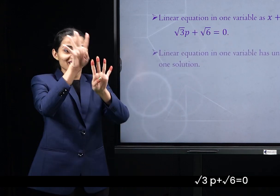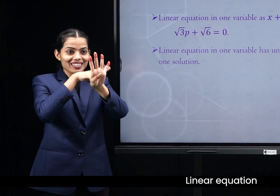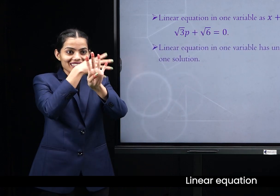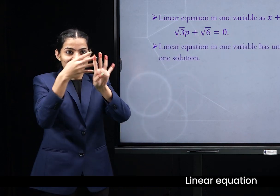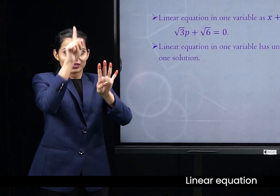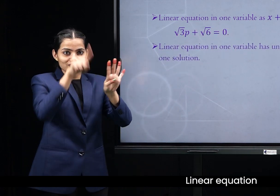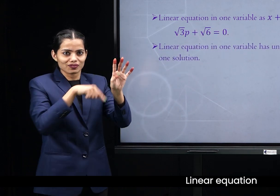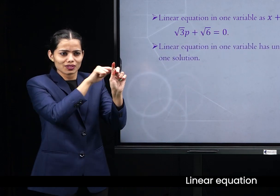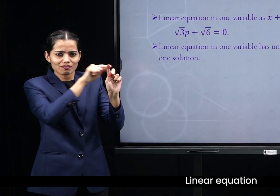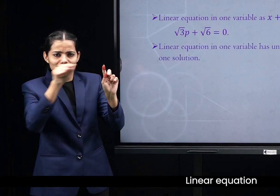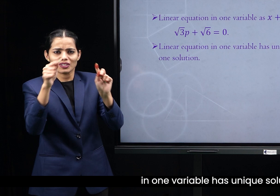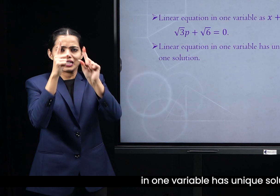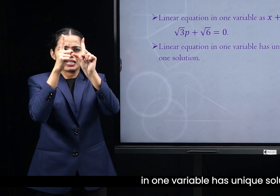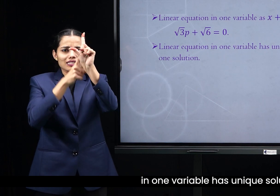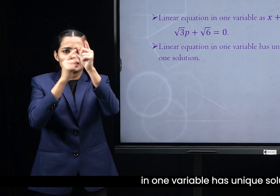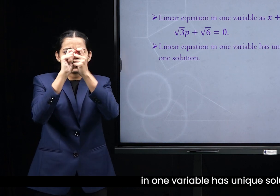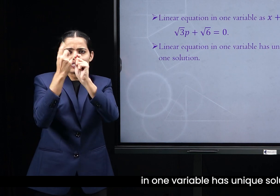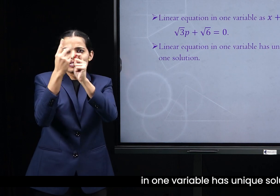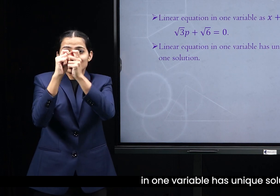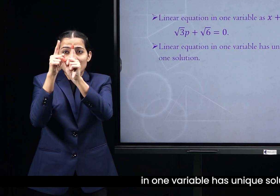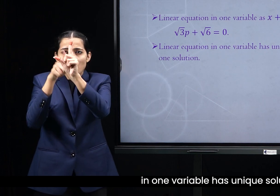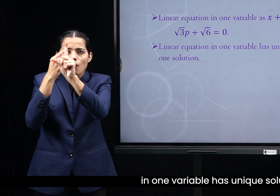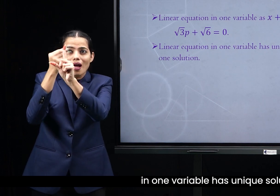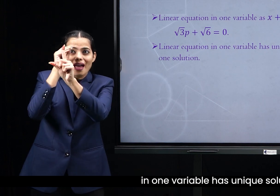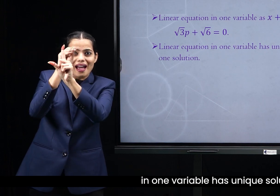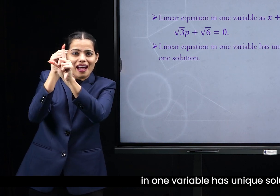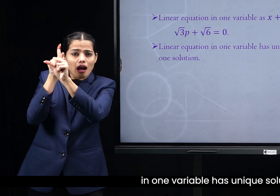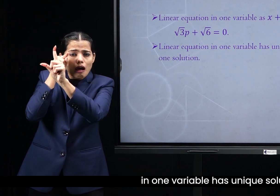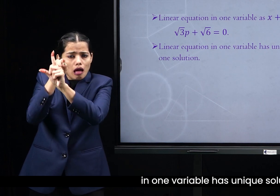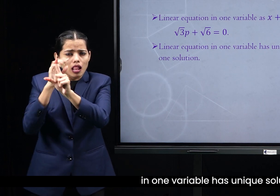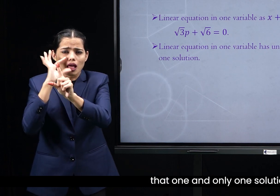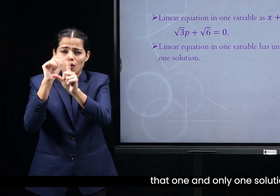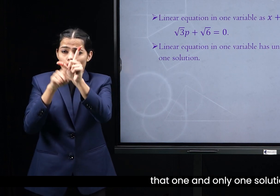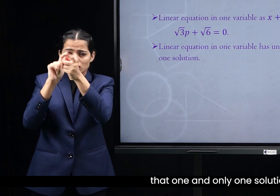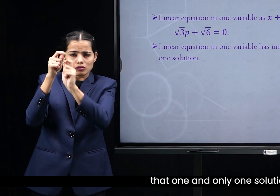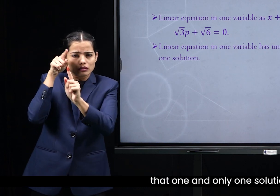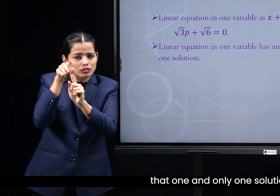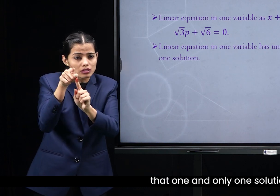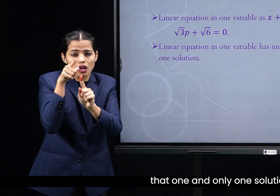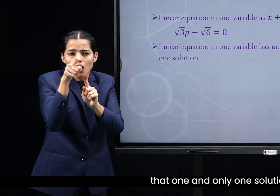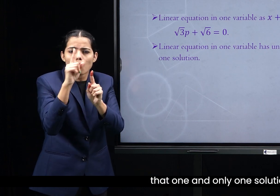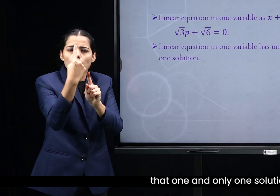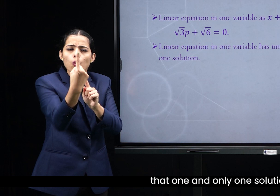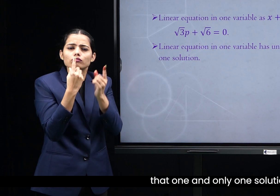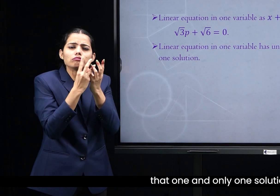Linear equation in one variable has unique solution that one and only one solution.